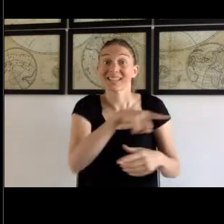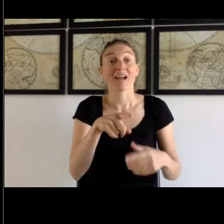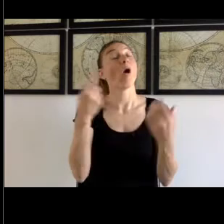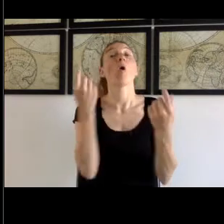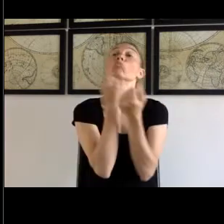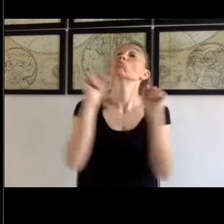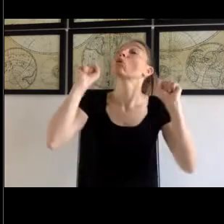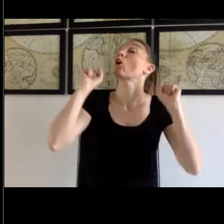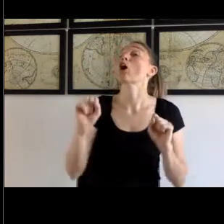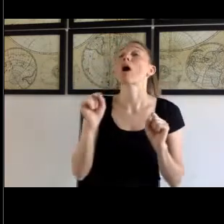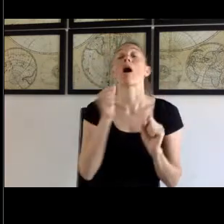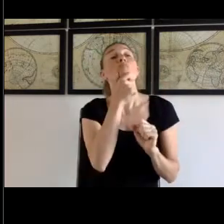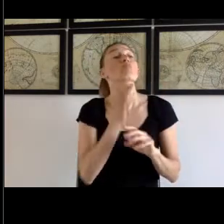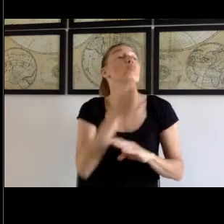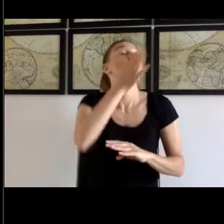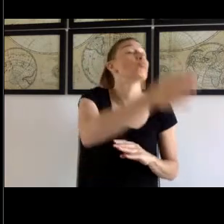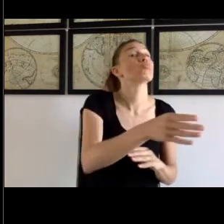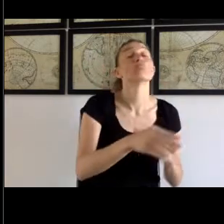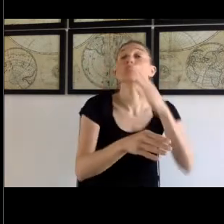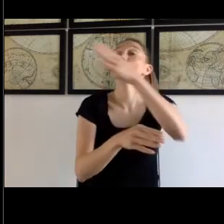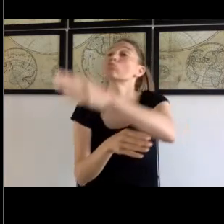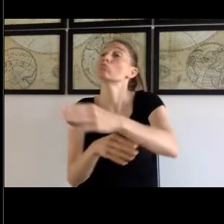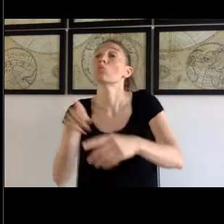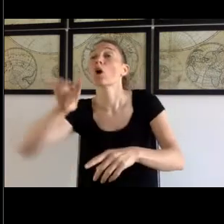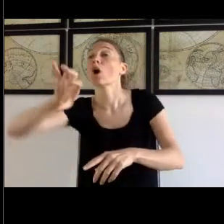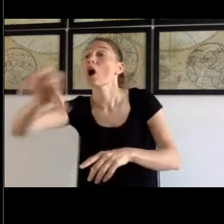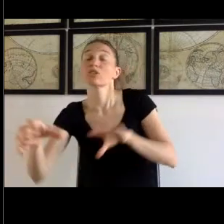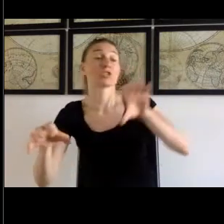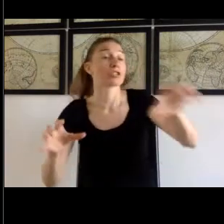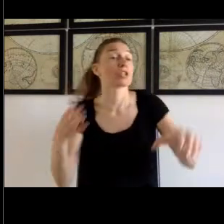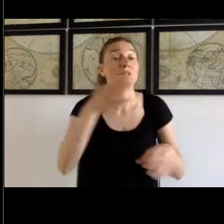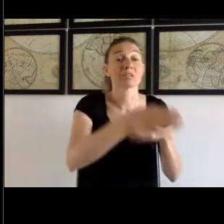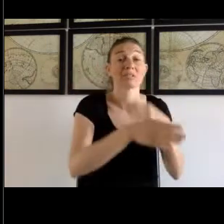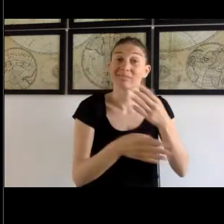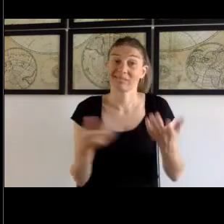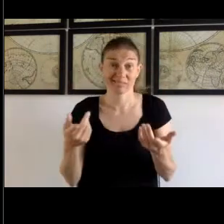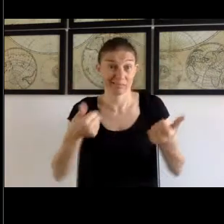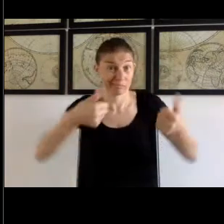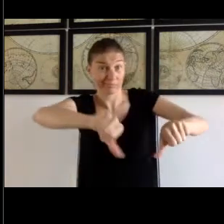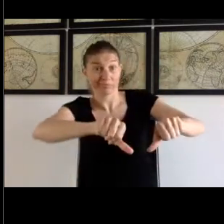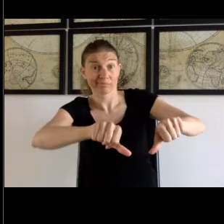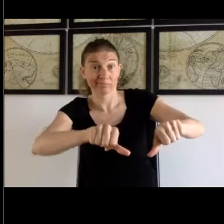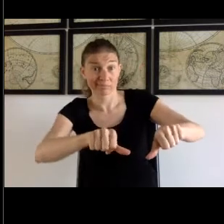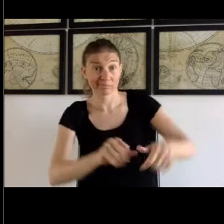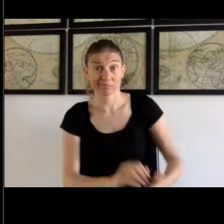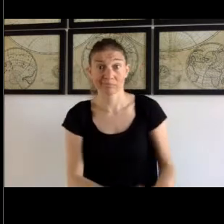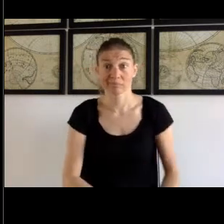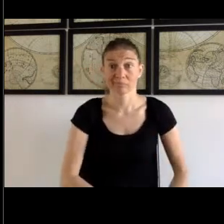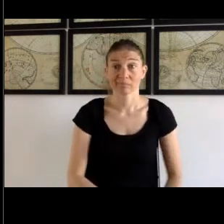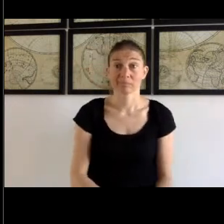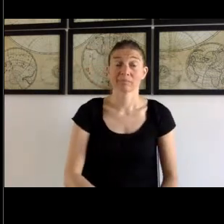this non-recognition of assessment for one country to another. Next slide, please.